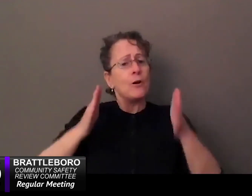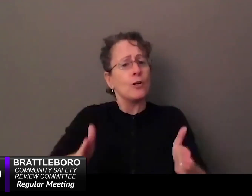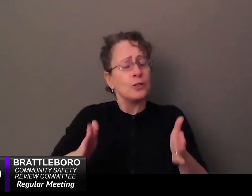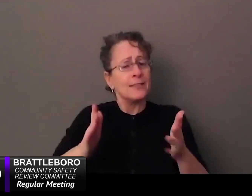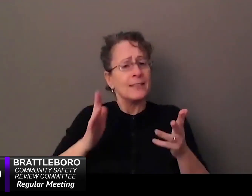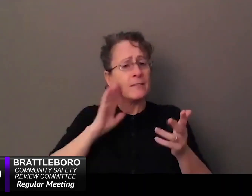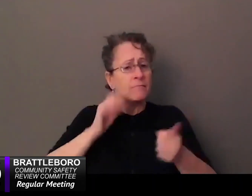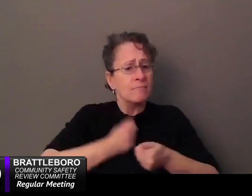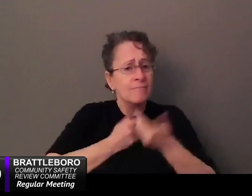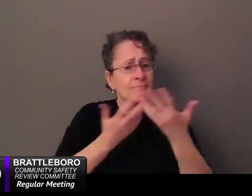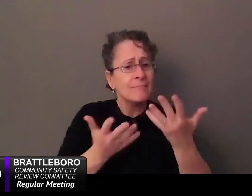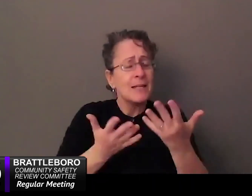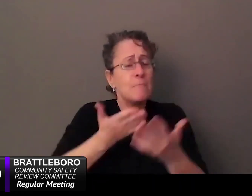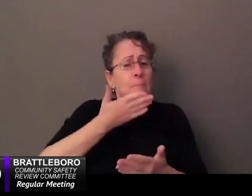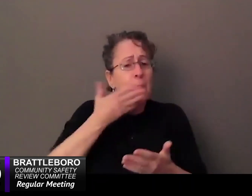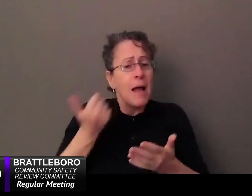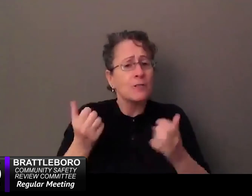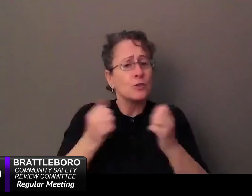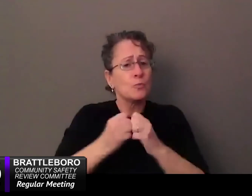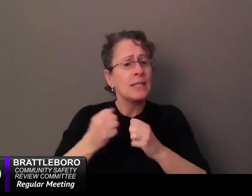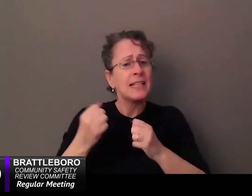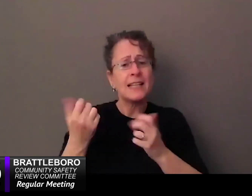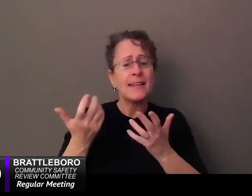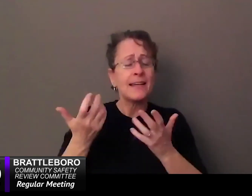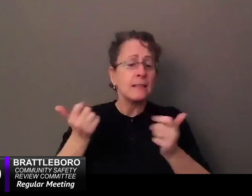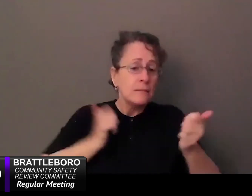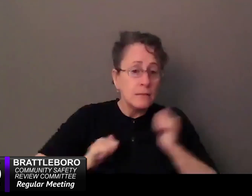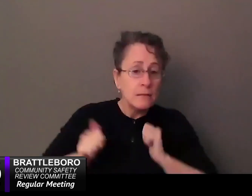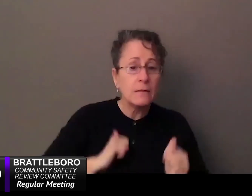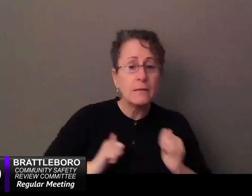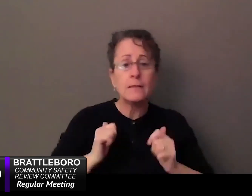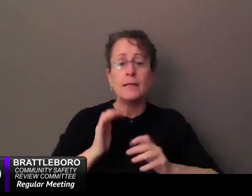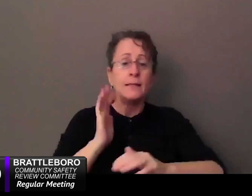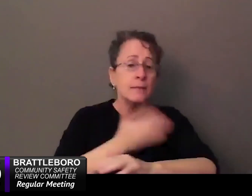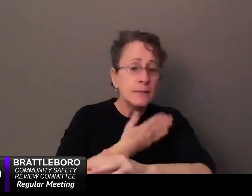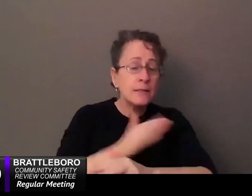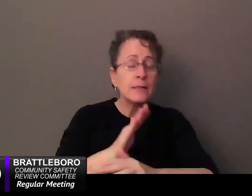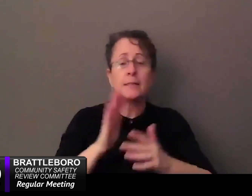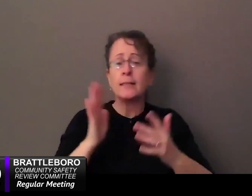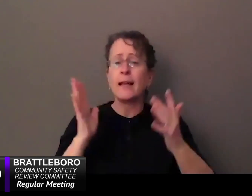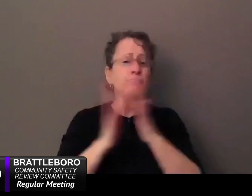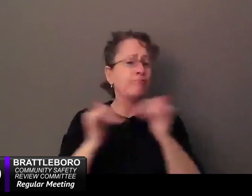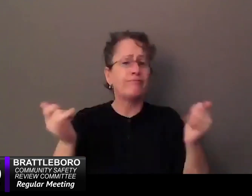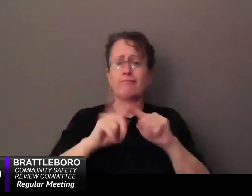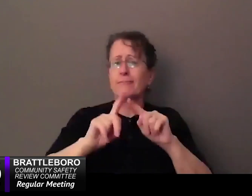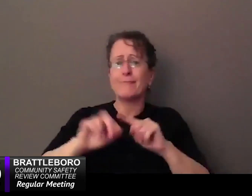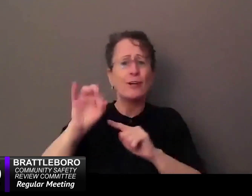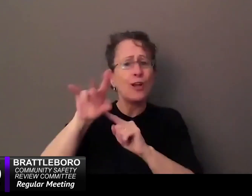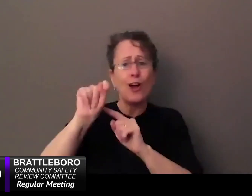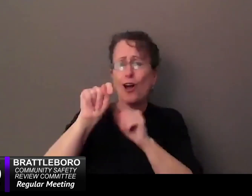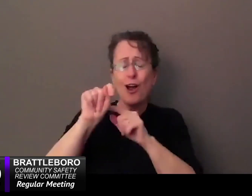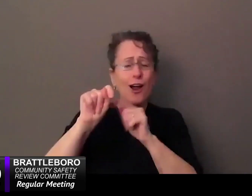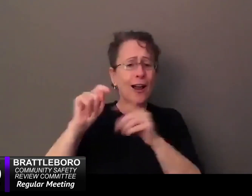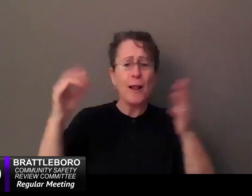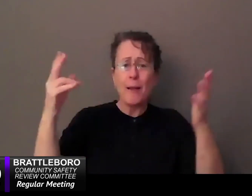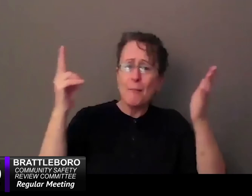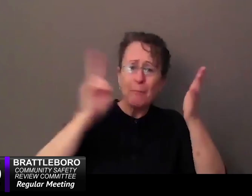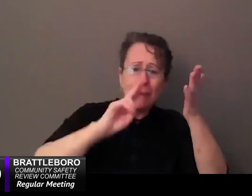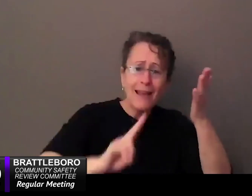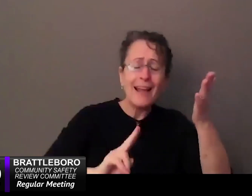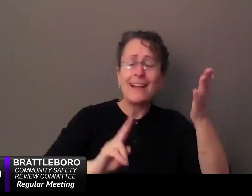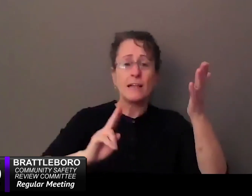imagine and have seen reviews and reports that include artwork. This is actually a